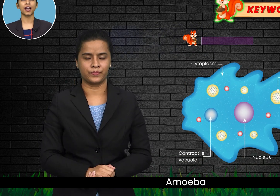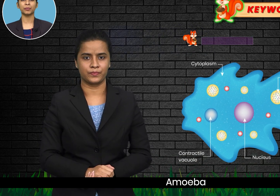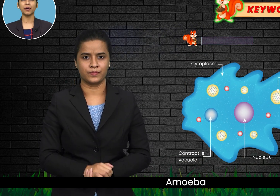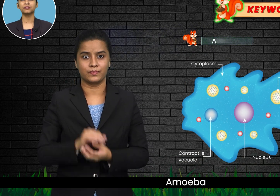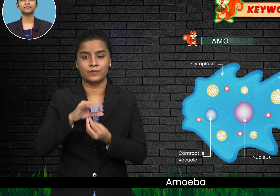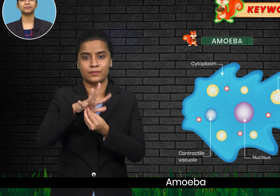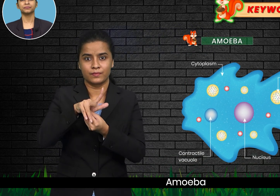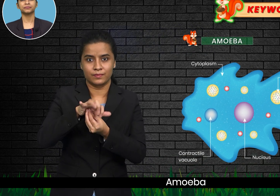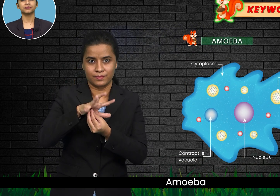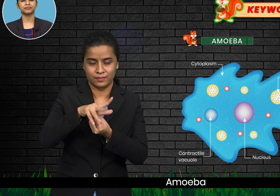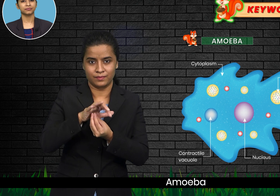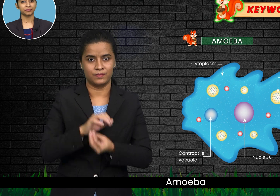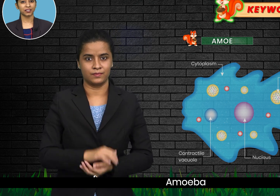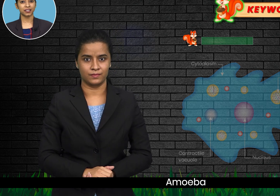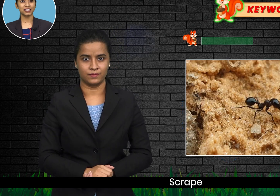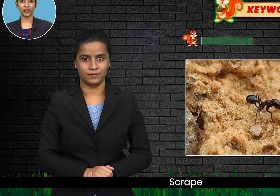amoeba,